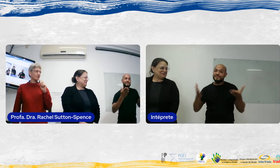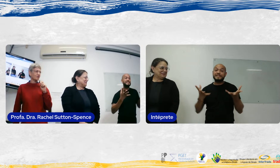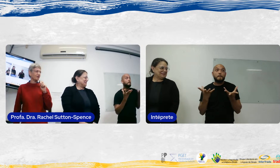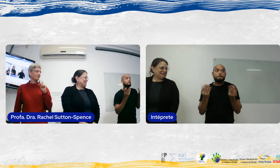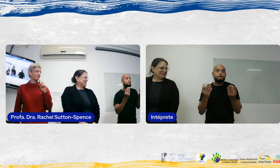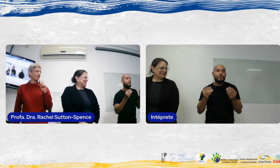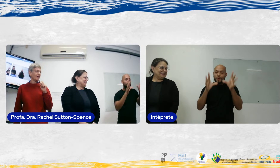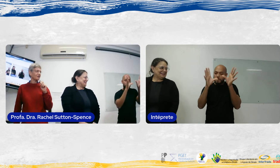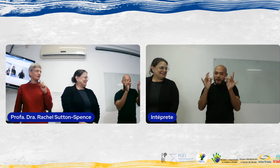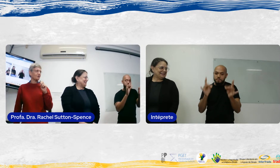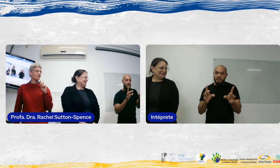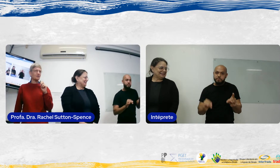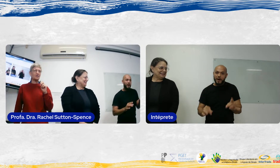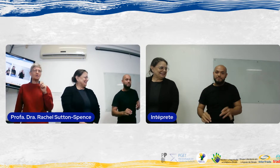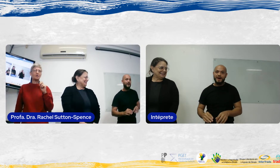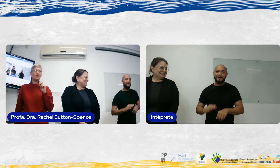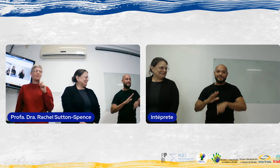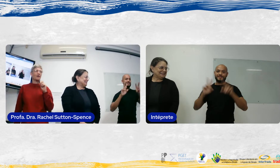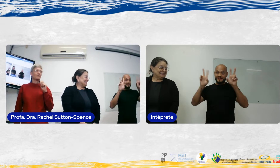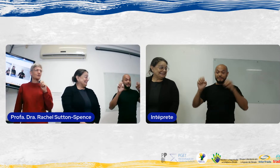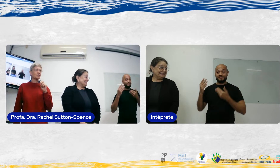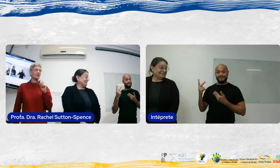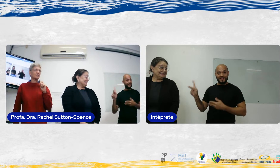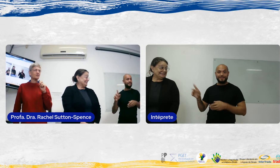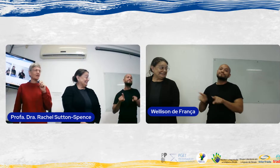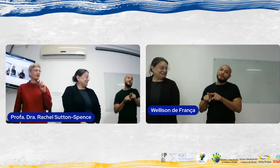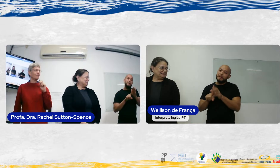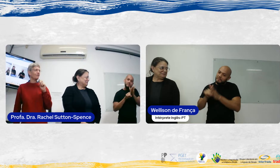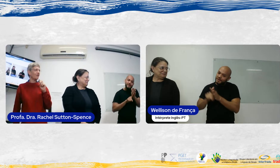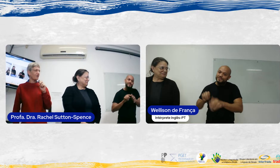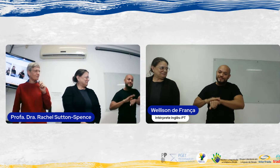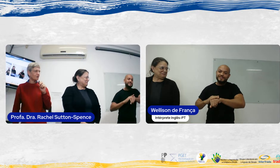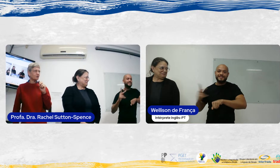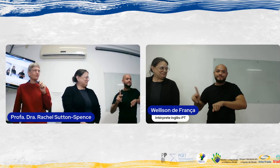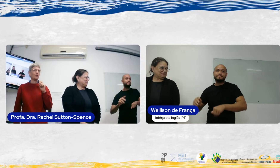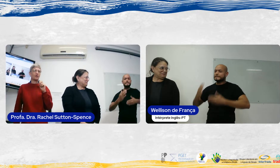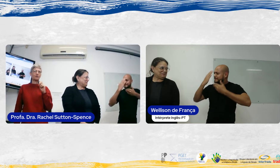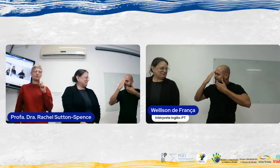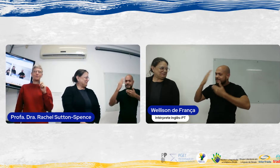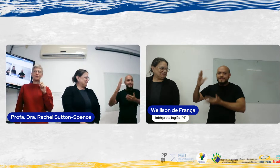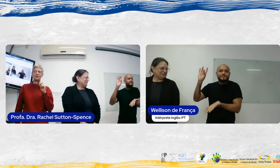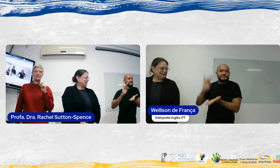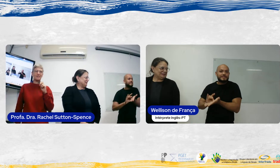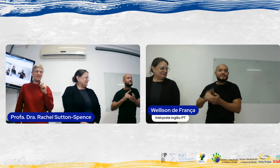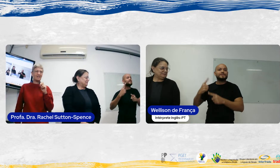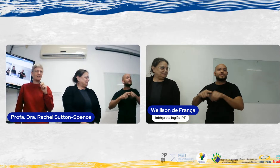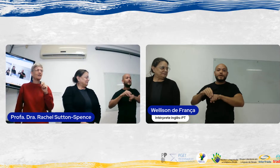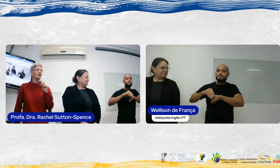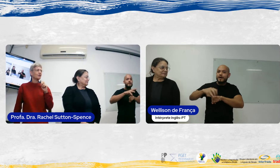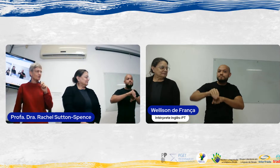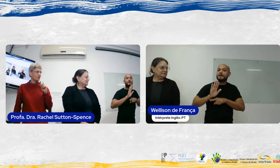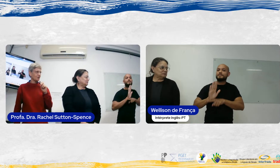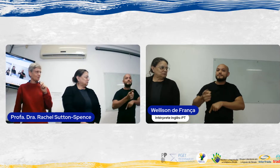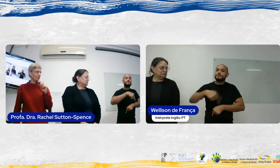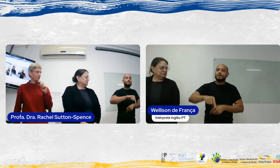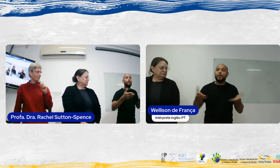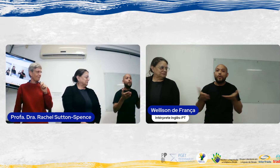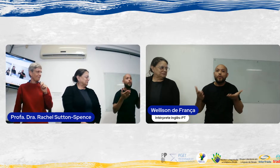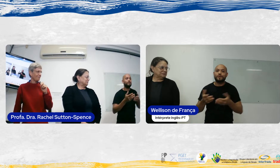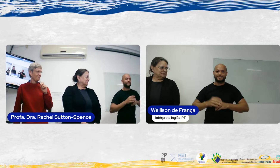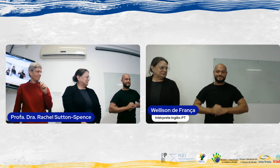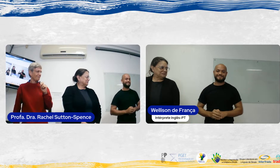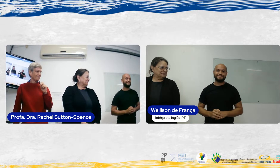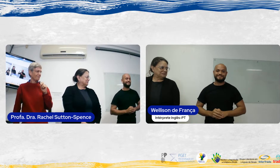about herself and her research. But I would just like to thank her very much for her contributions here to this